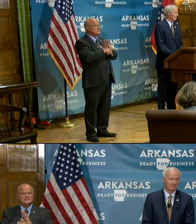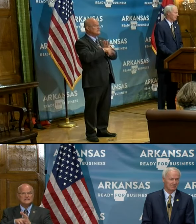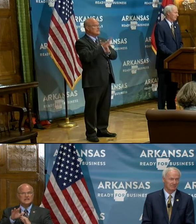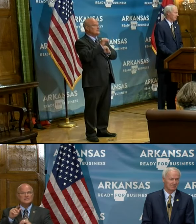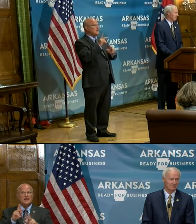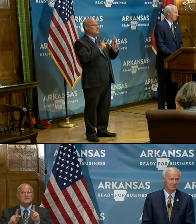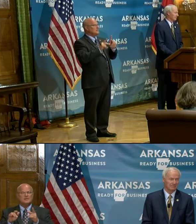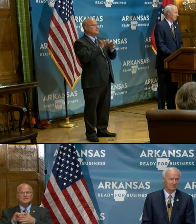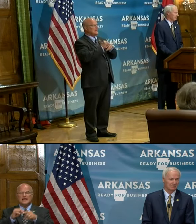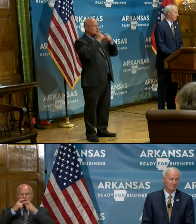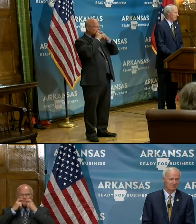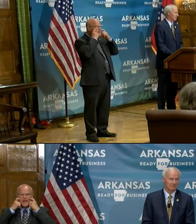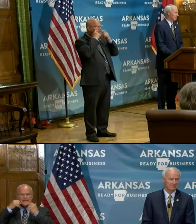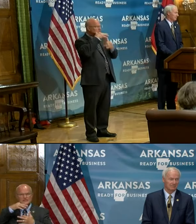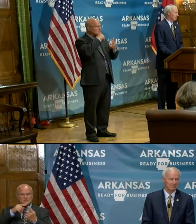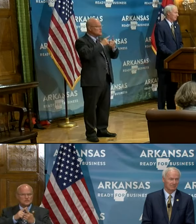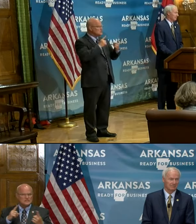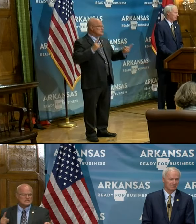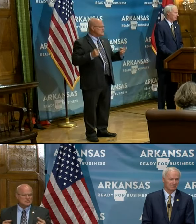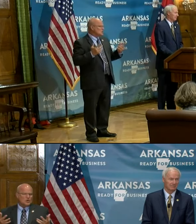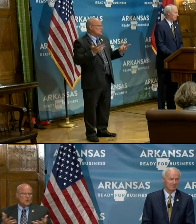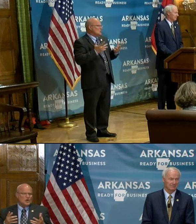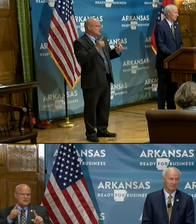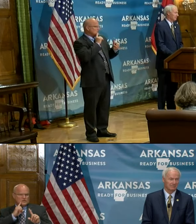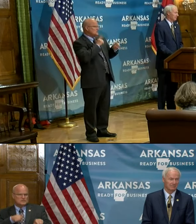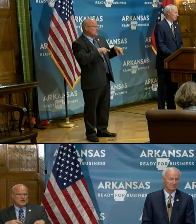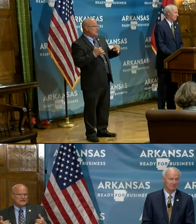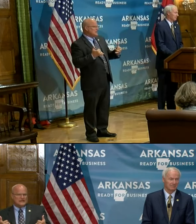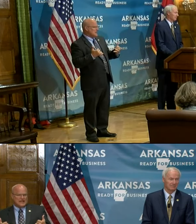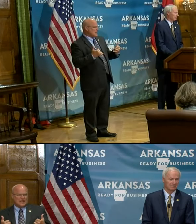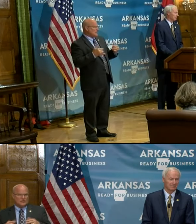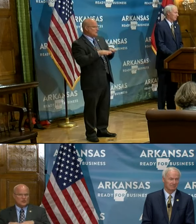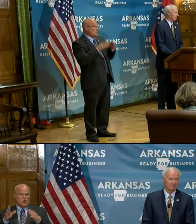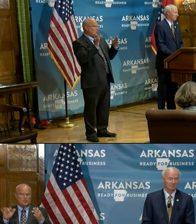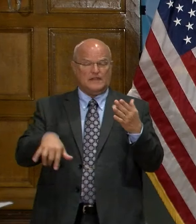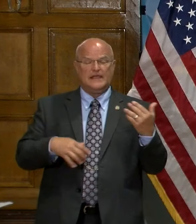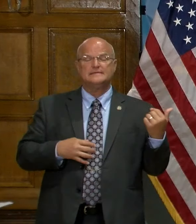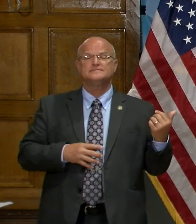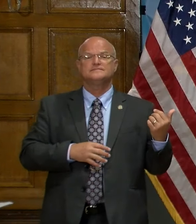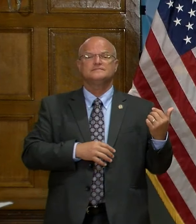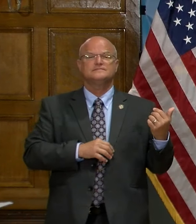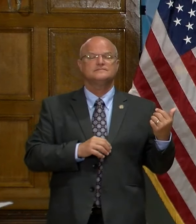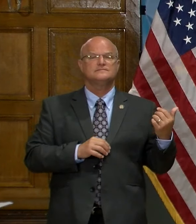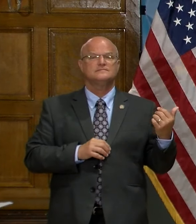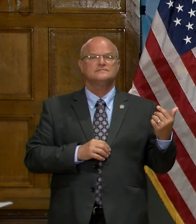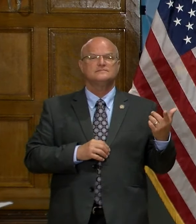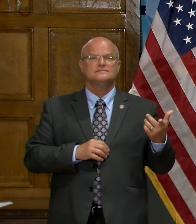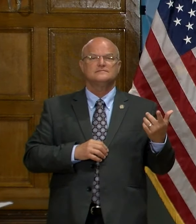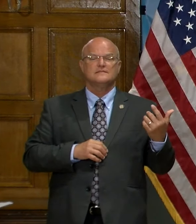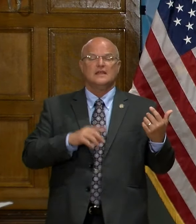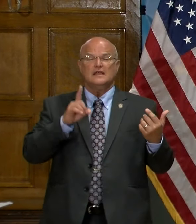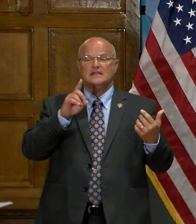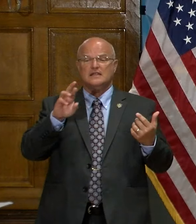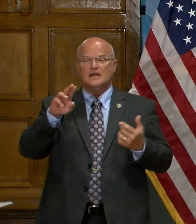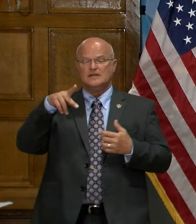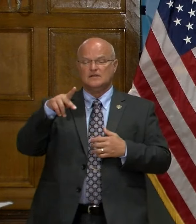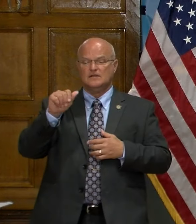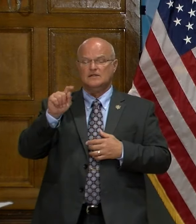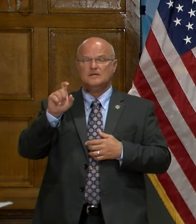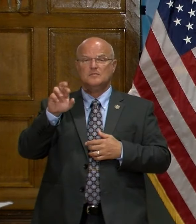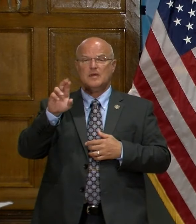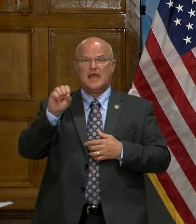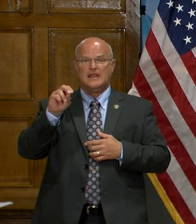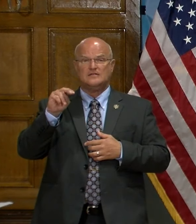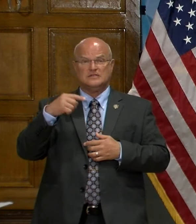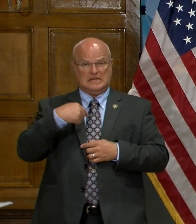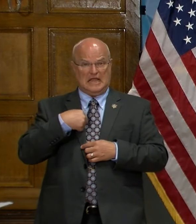measures like masks and social distancing. So what's your response to that, and are you open to that? Well, Dr. Patterson and I think we